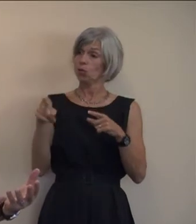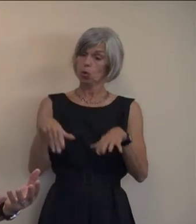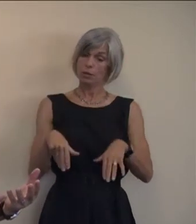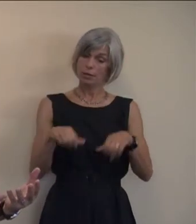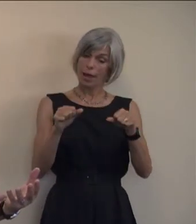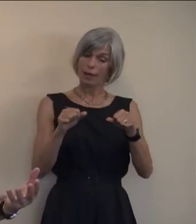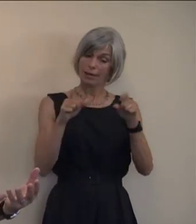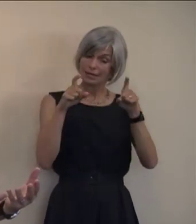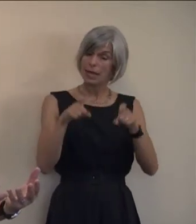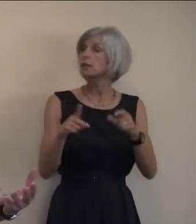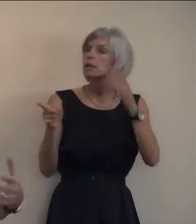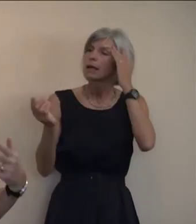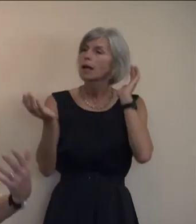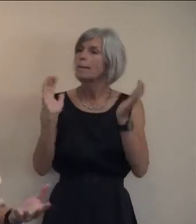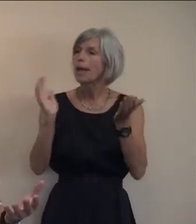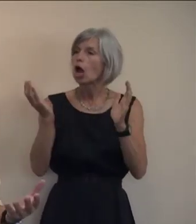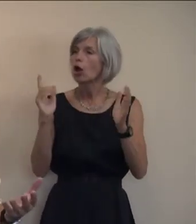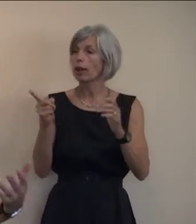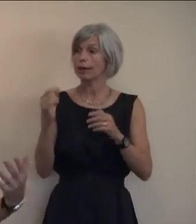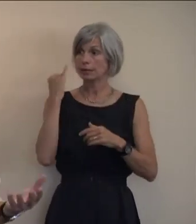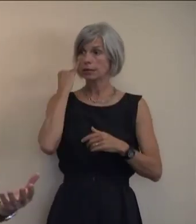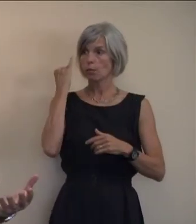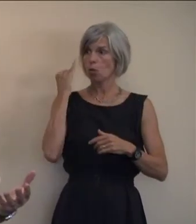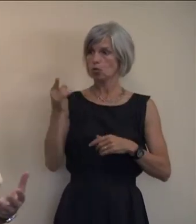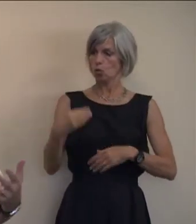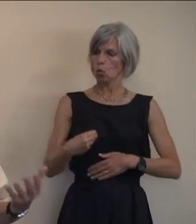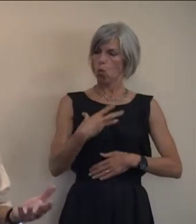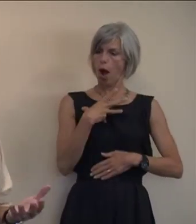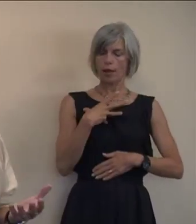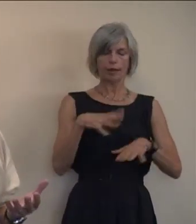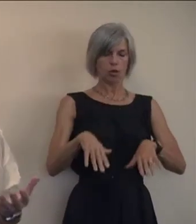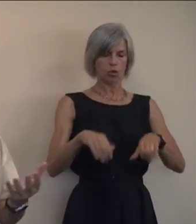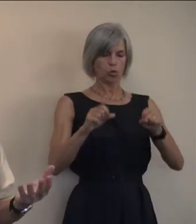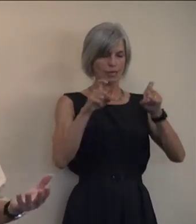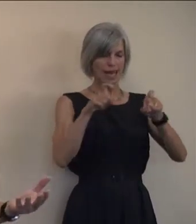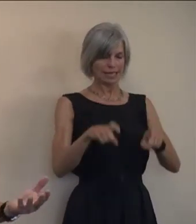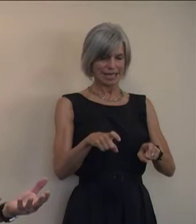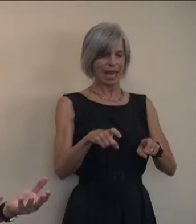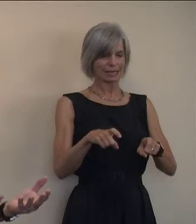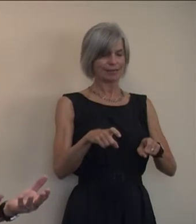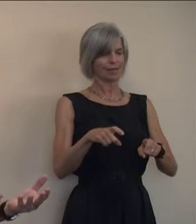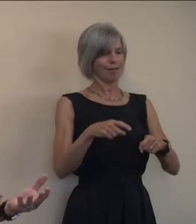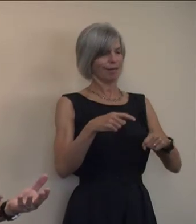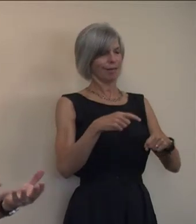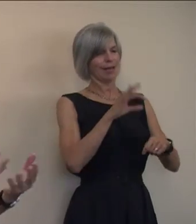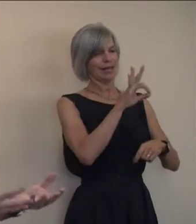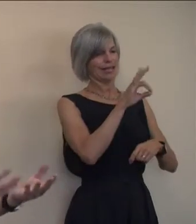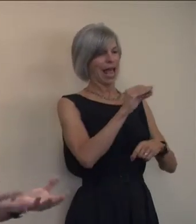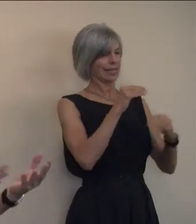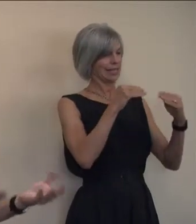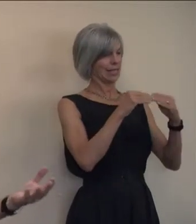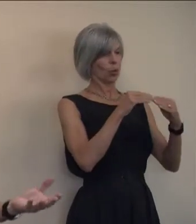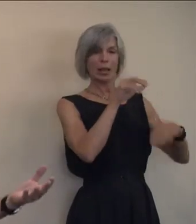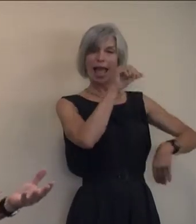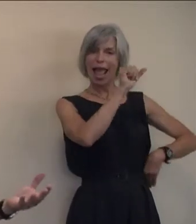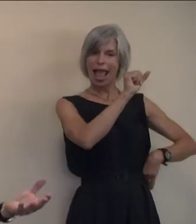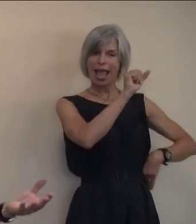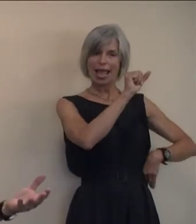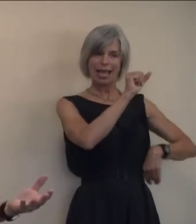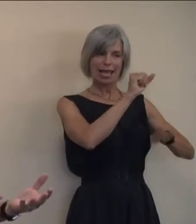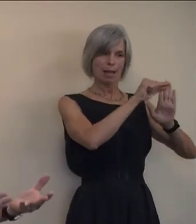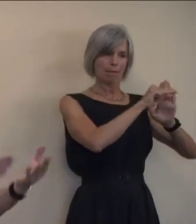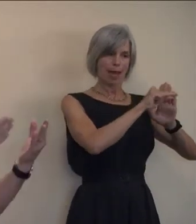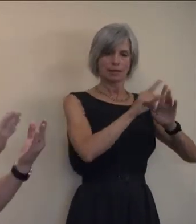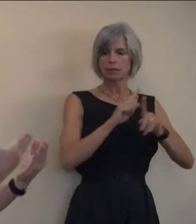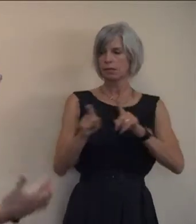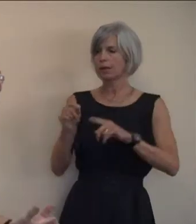white, a 90 qualifies for a C plus if you're African American. I mean, that's the analogy, it seems